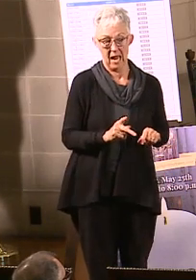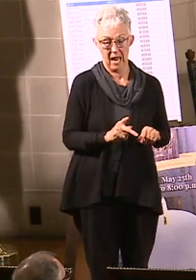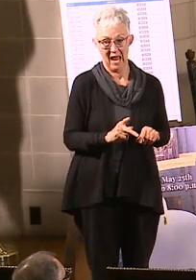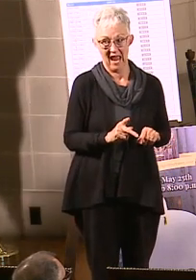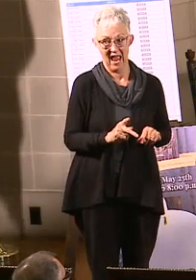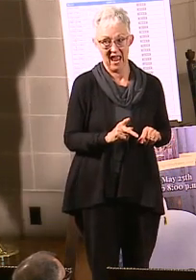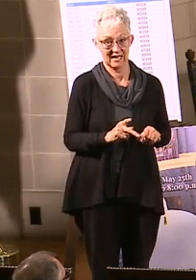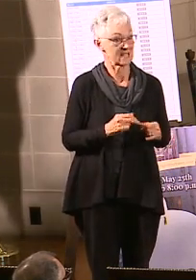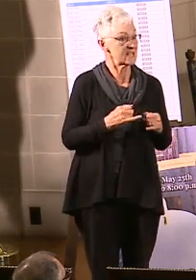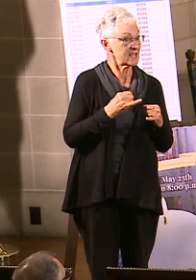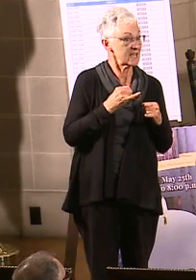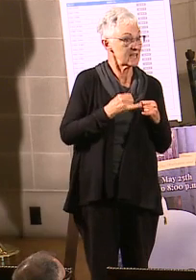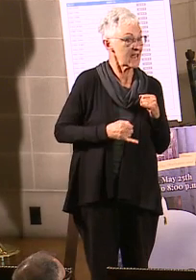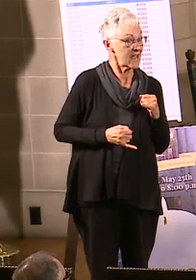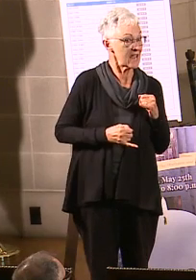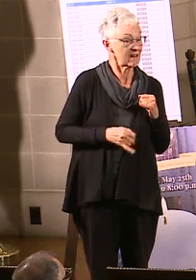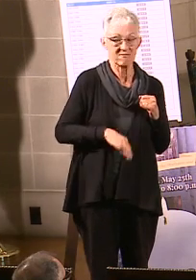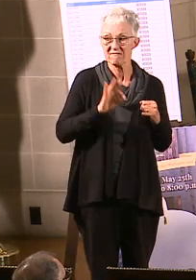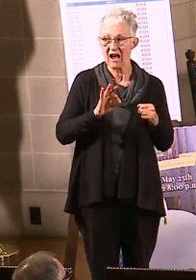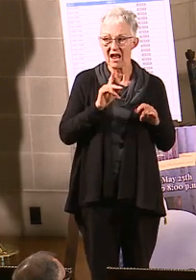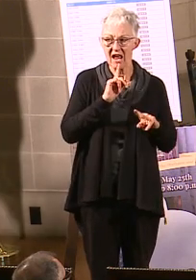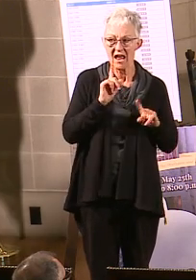with the answer. Right, Holden?